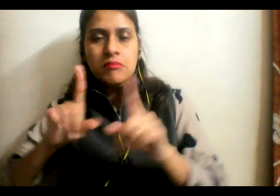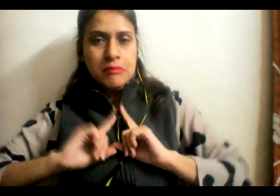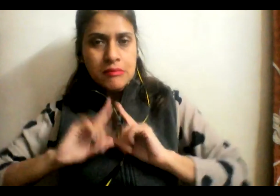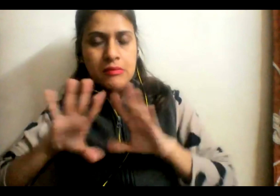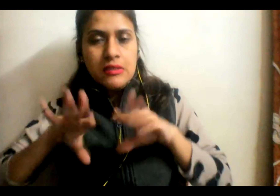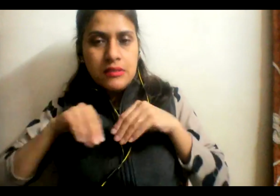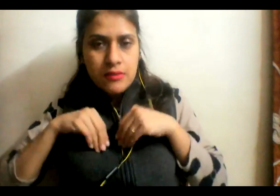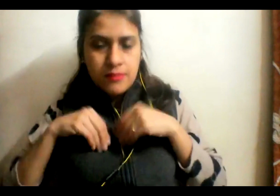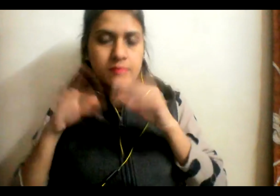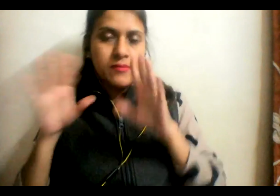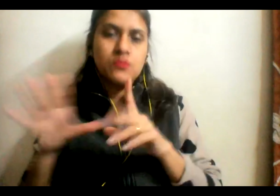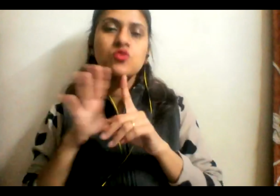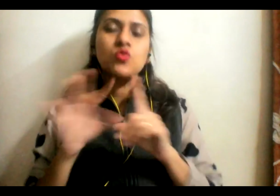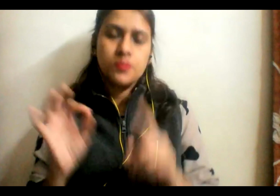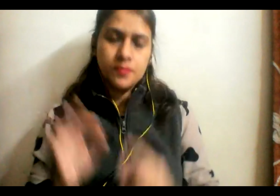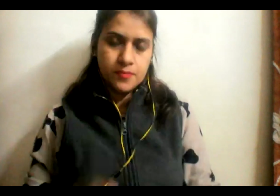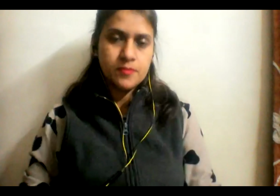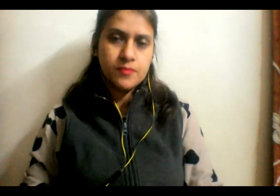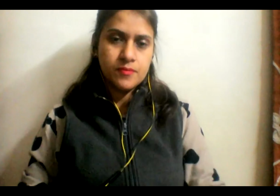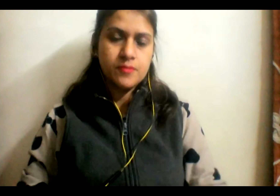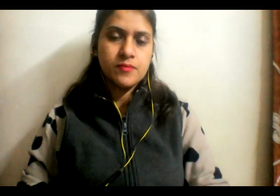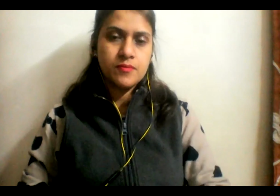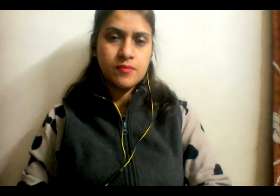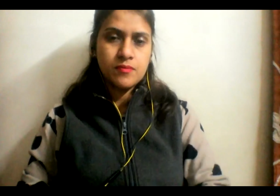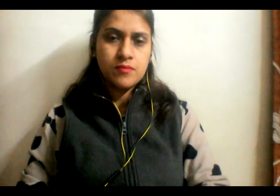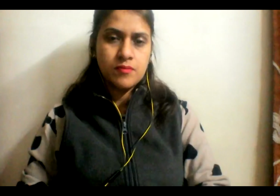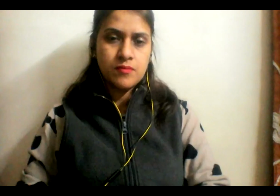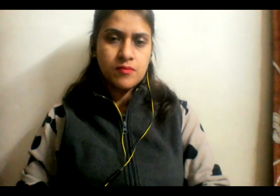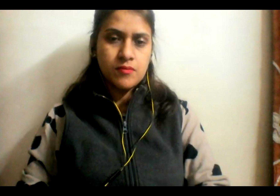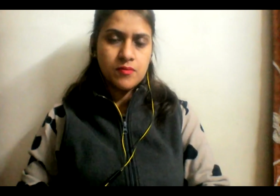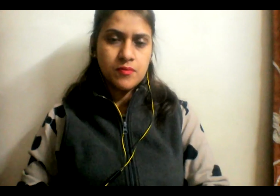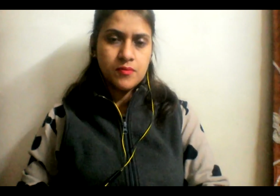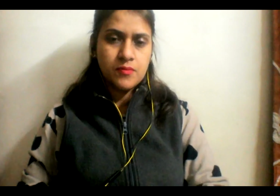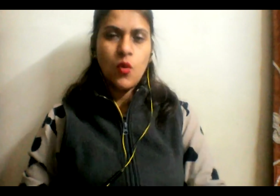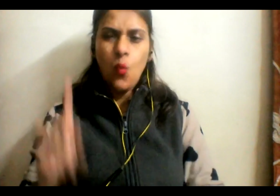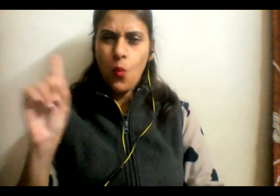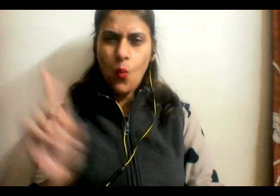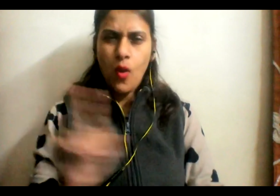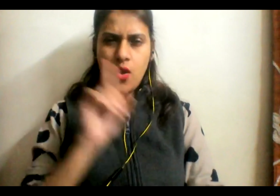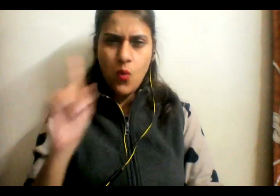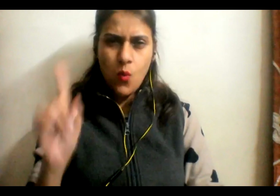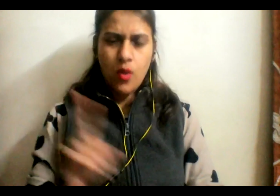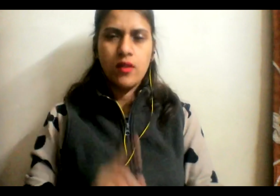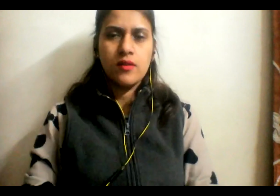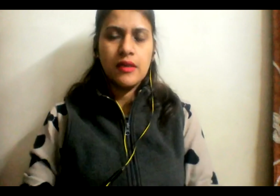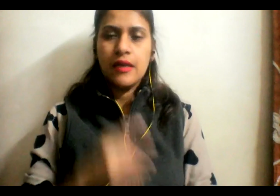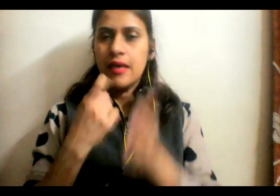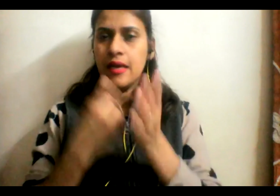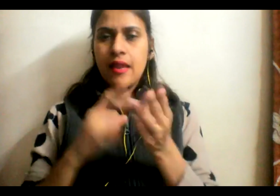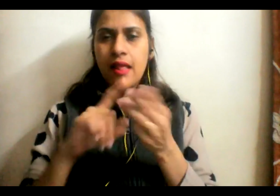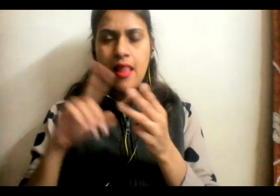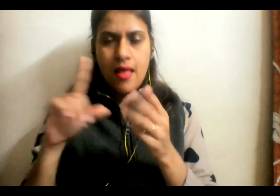is about RERA. Thank you, sir. Yes. Okay, so let me one by one cover. The second is about RERA.